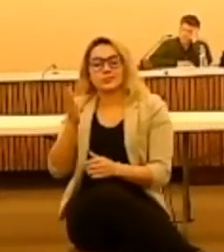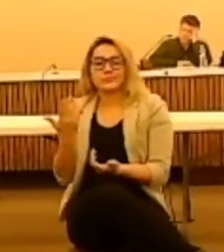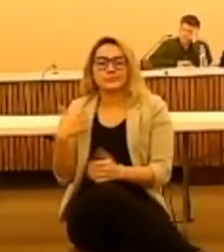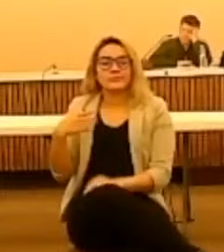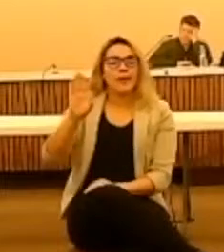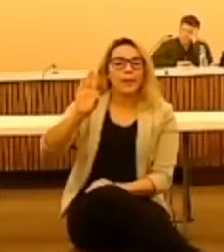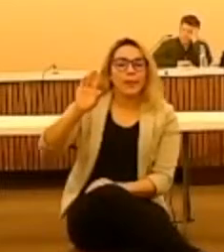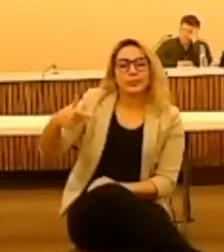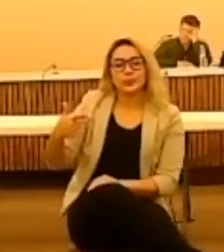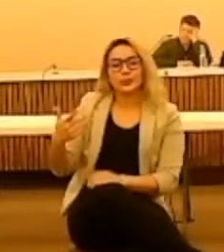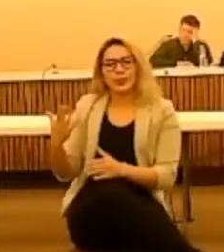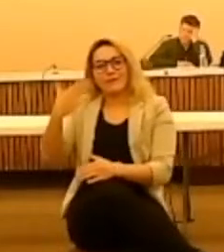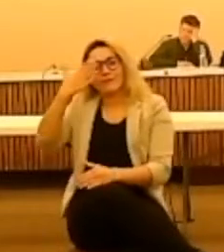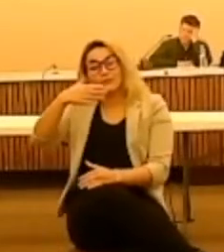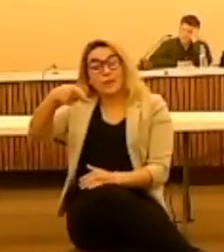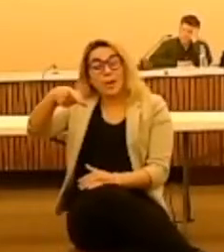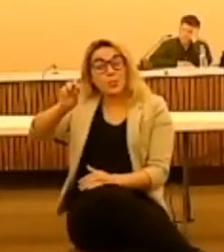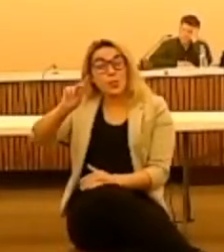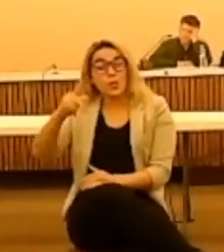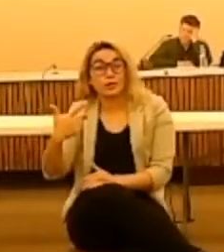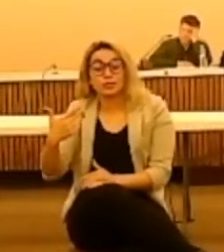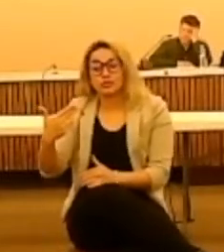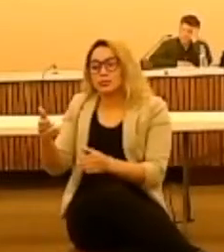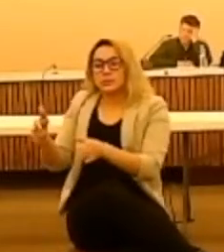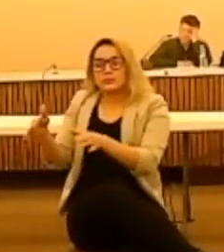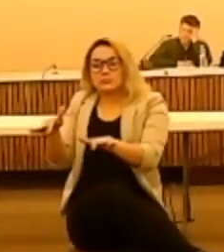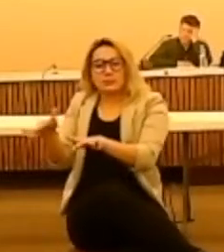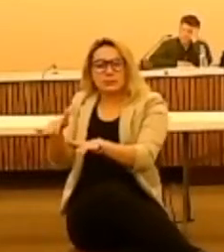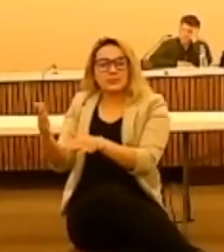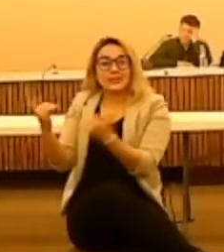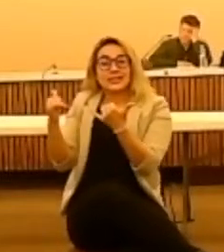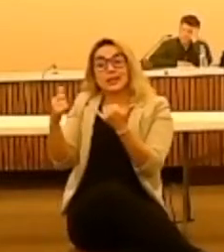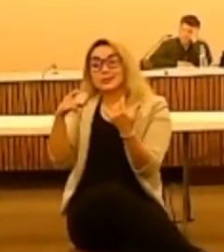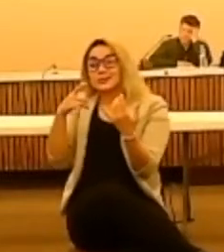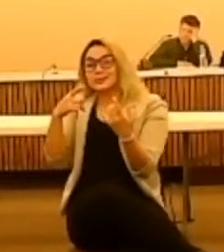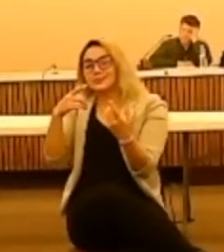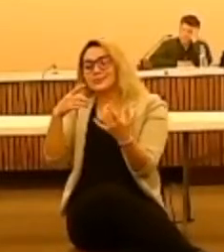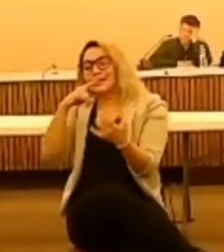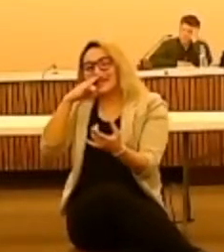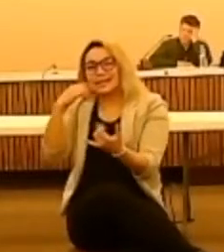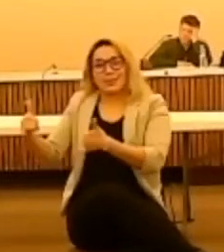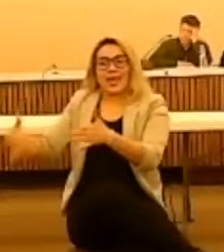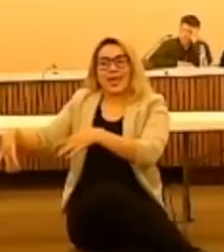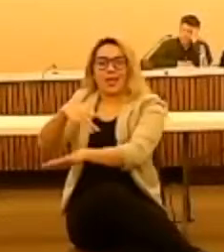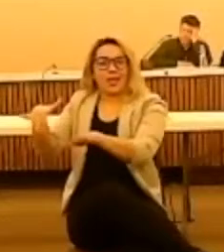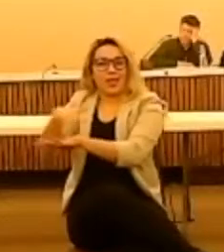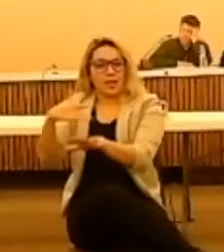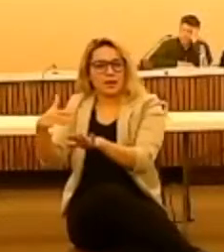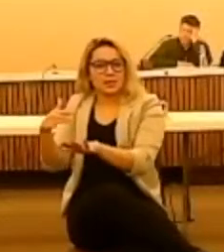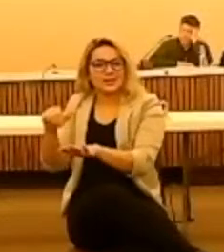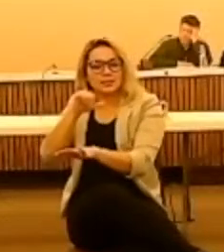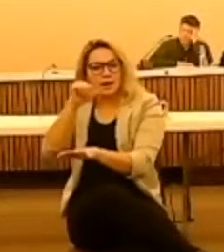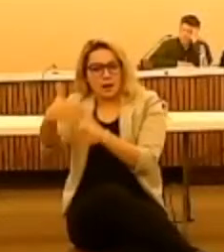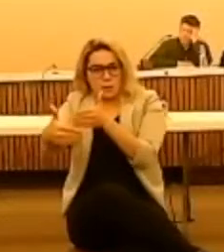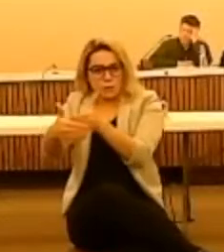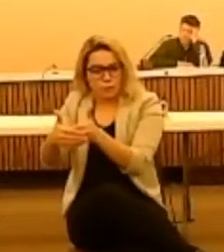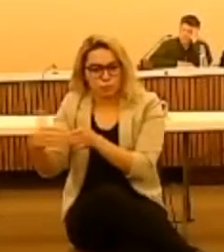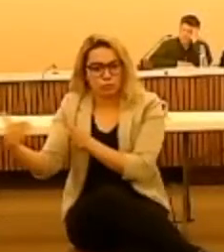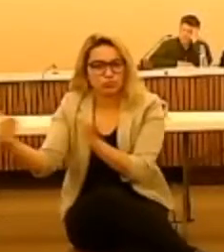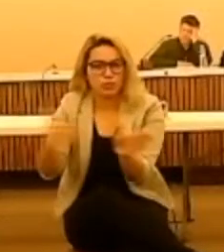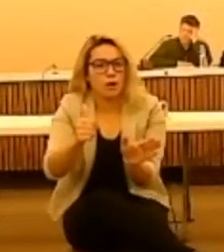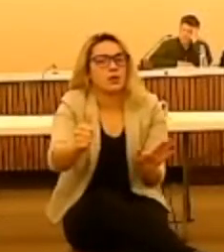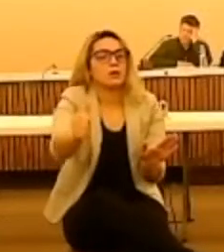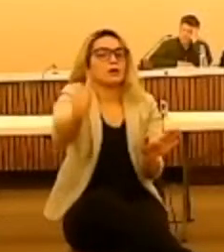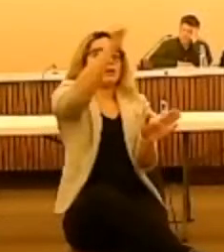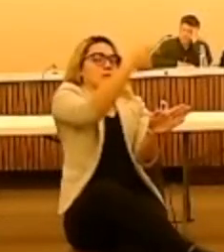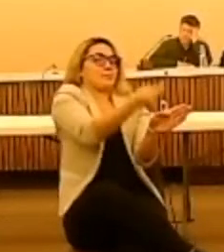playing, even though there's not going to be many kids here, excuse me, that's all not going to occur towards these properties on Mickens. That's going to all occur internal to the project. So that